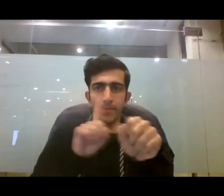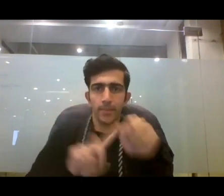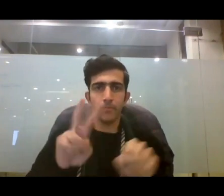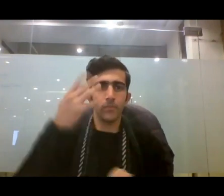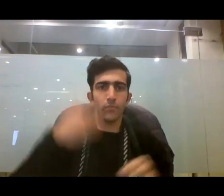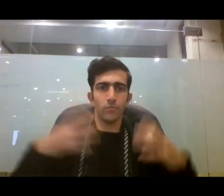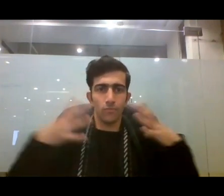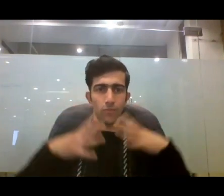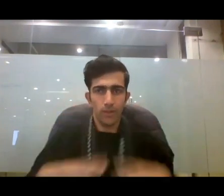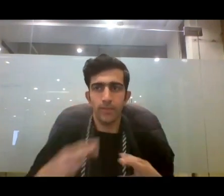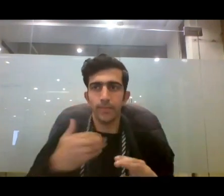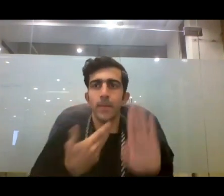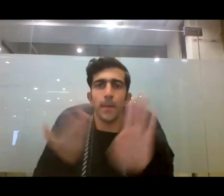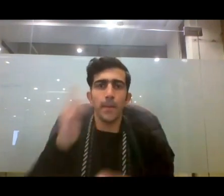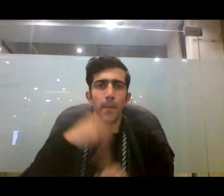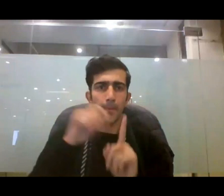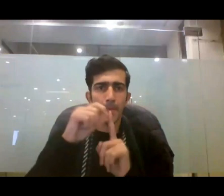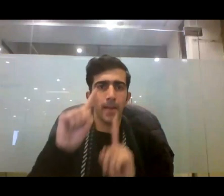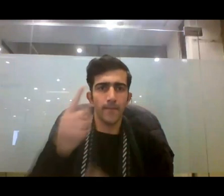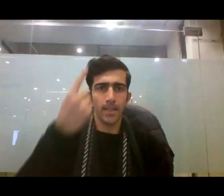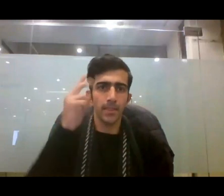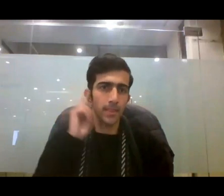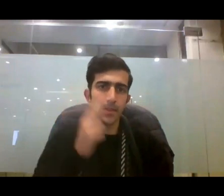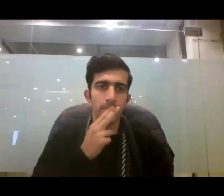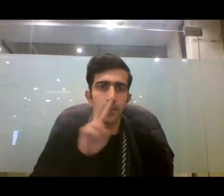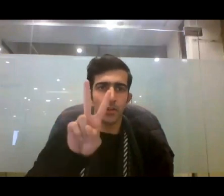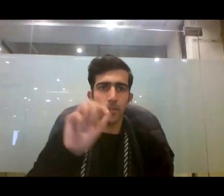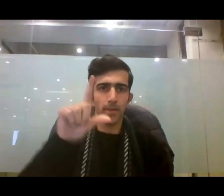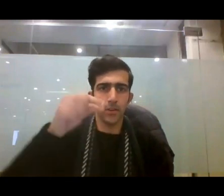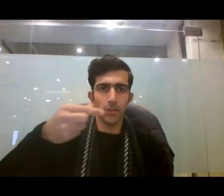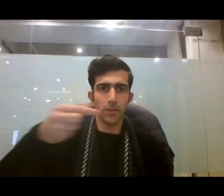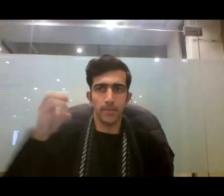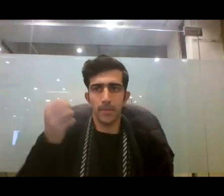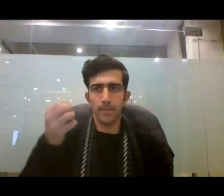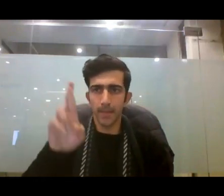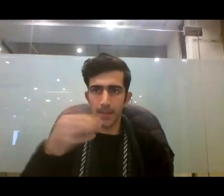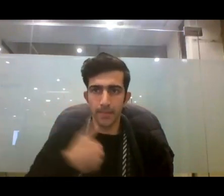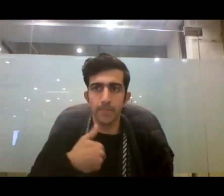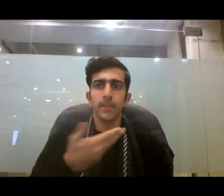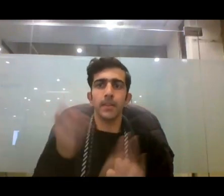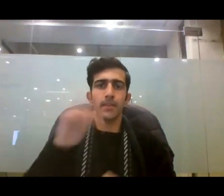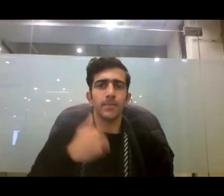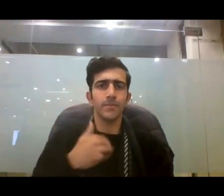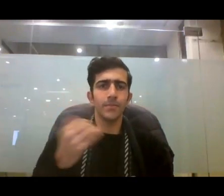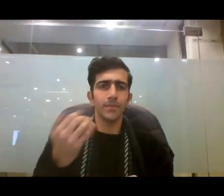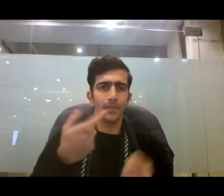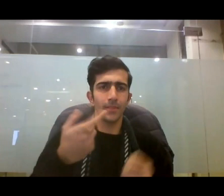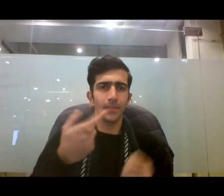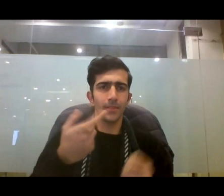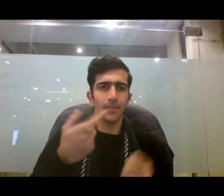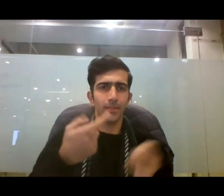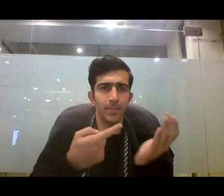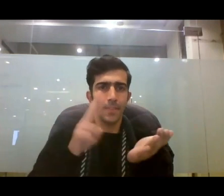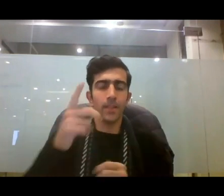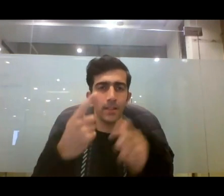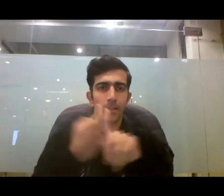deaf. I'm working as a graphic designer from past 2.5 years, and I am also known as Pakistan's first deaf